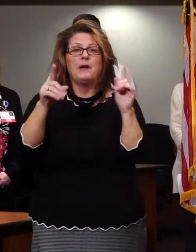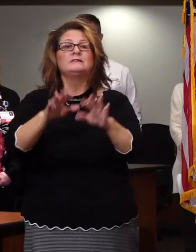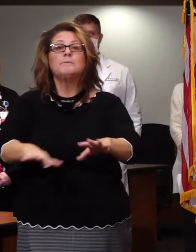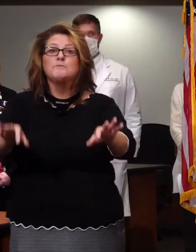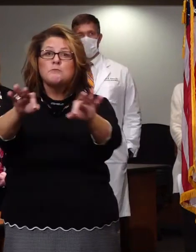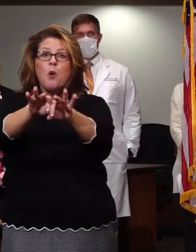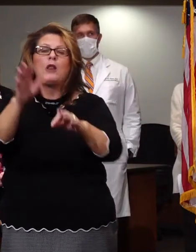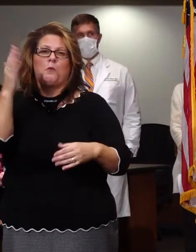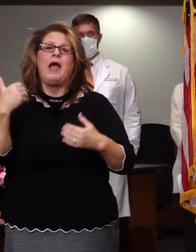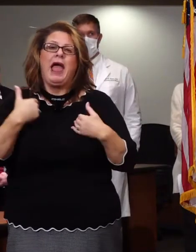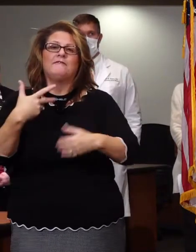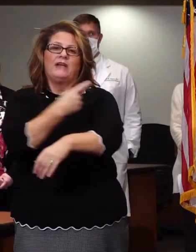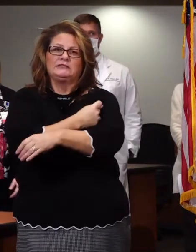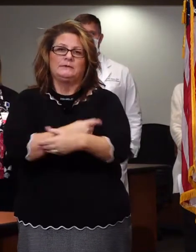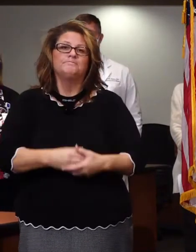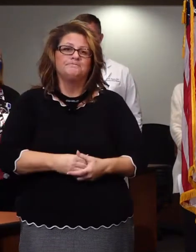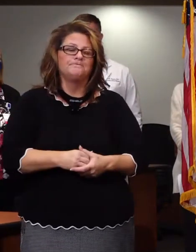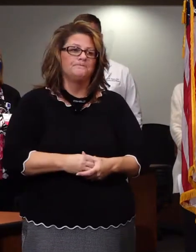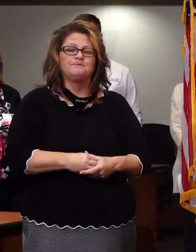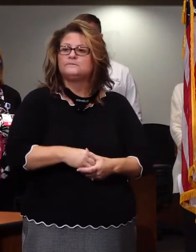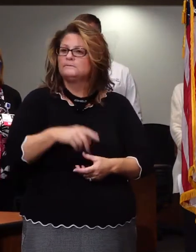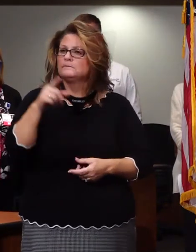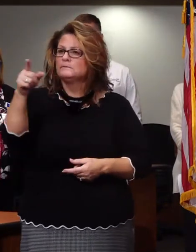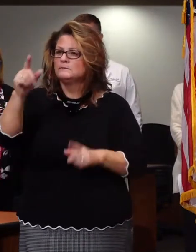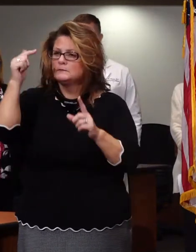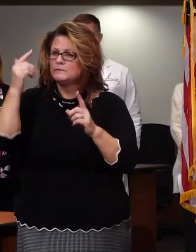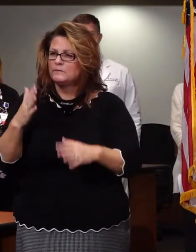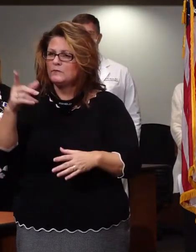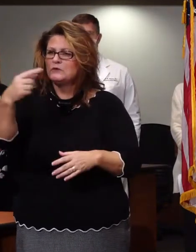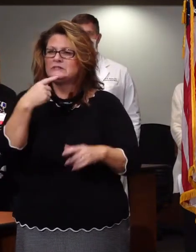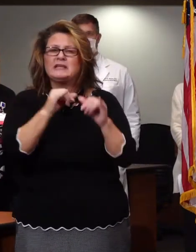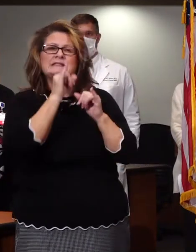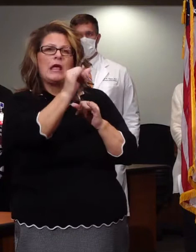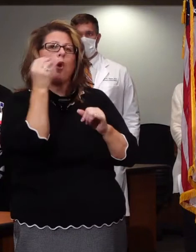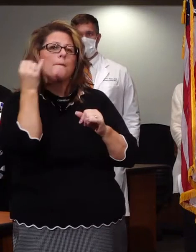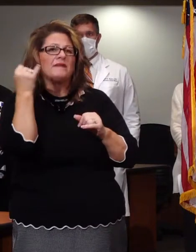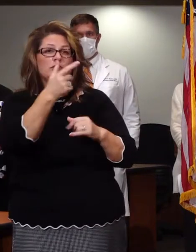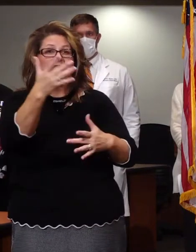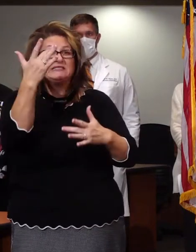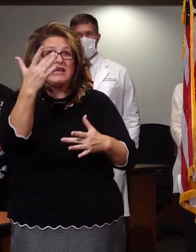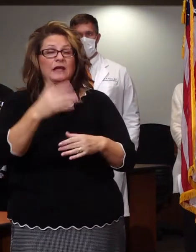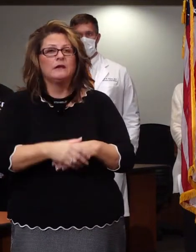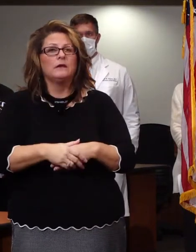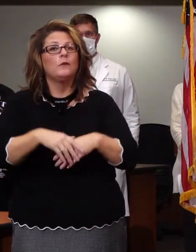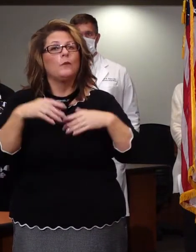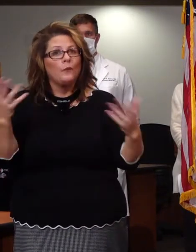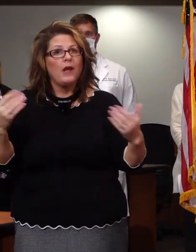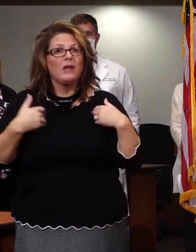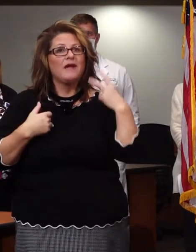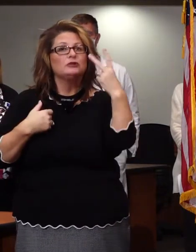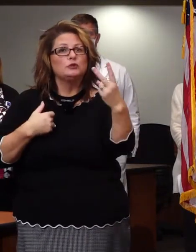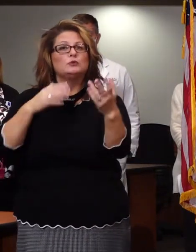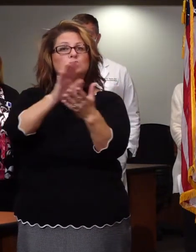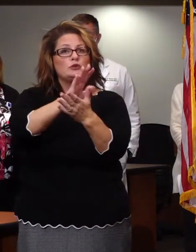is the vaccine will be available. Yes, ma'am. Governor, you said to stay home if you're sick. We're seeing 2 school districts that went back to virtual